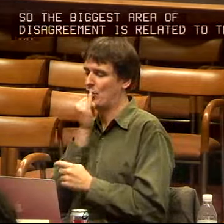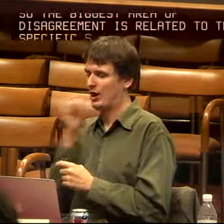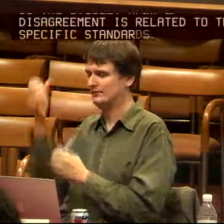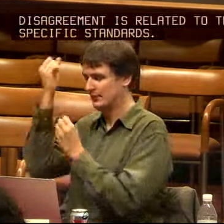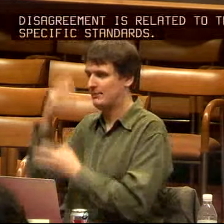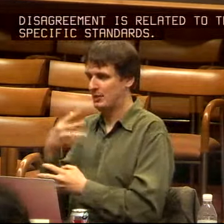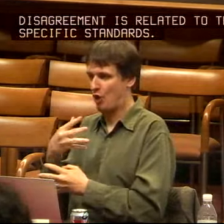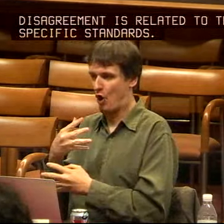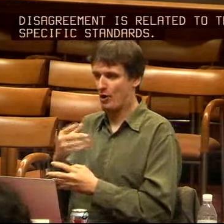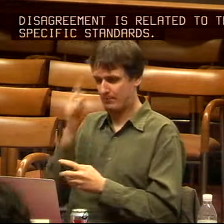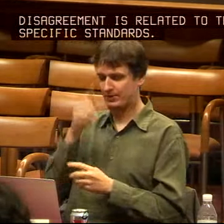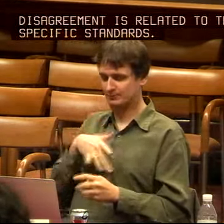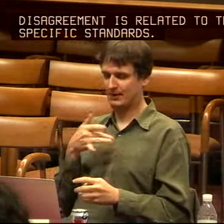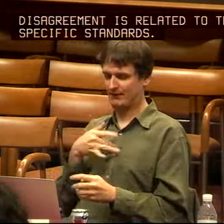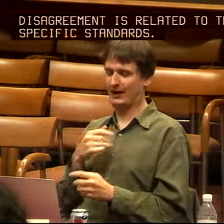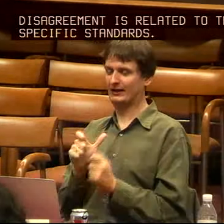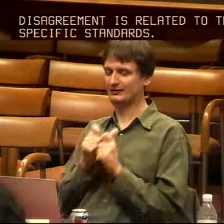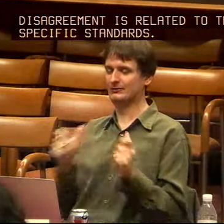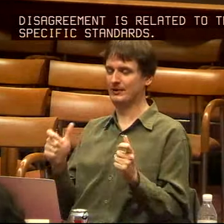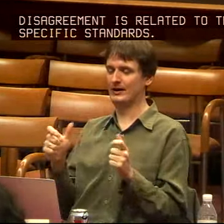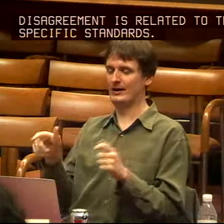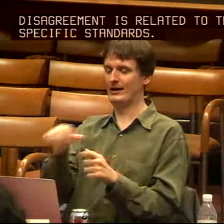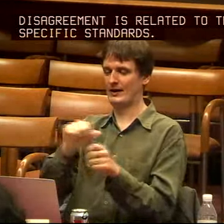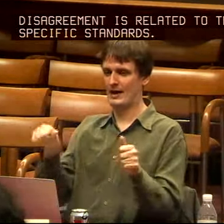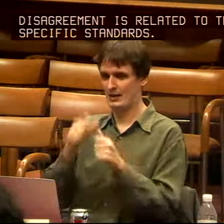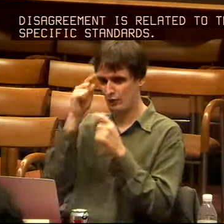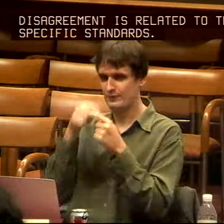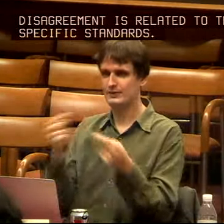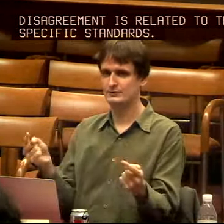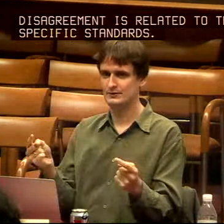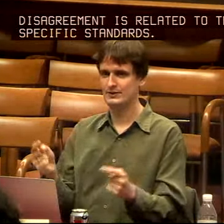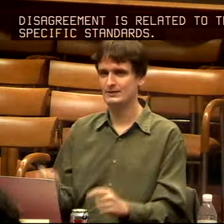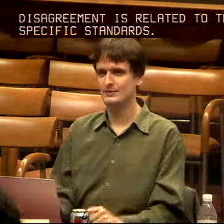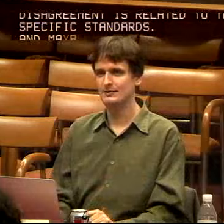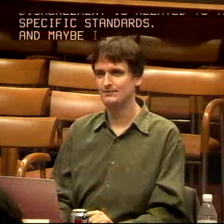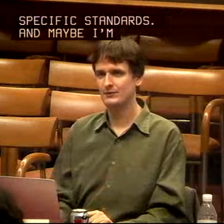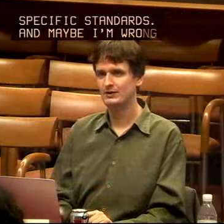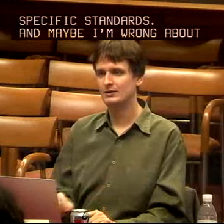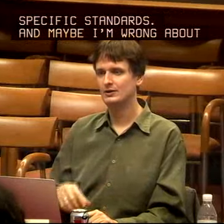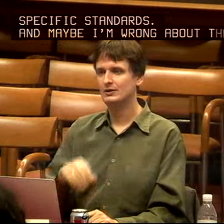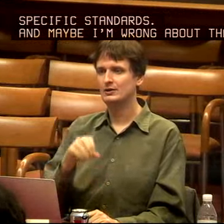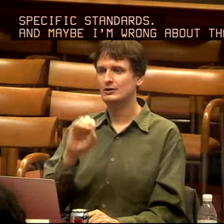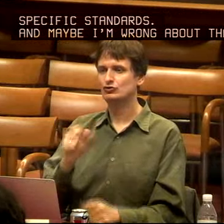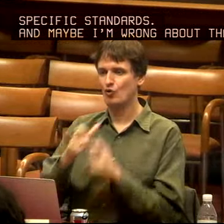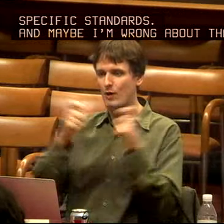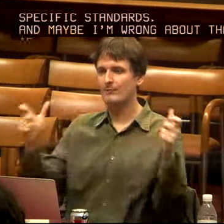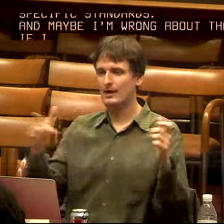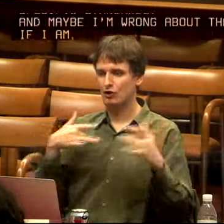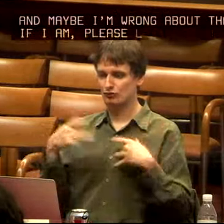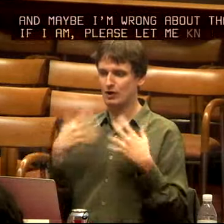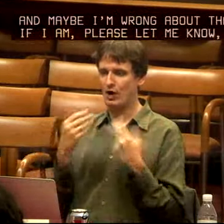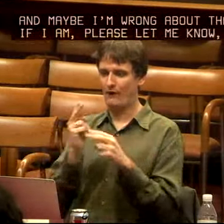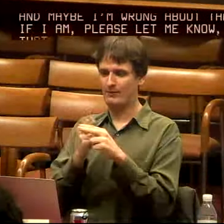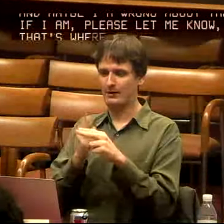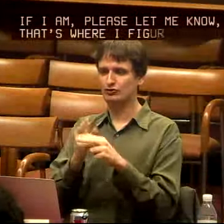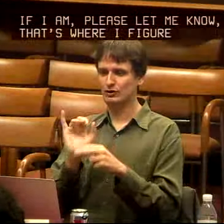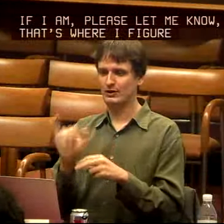And maybe I'm wrong about that. If I am, please let me know. But that's what I feel the biggest area of discrepancy is. So that's a